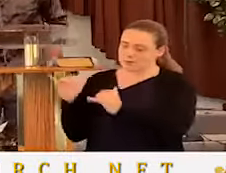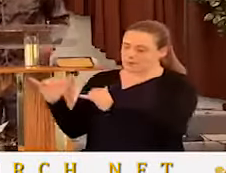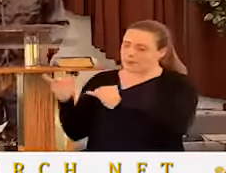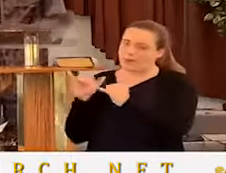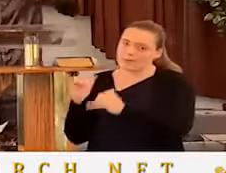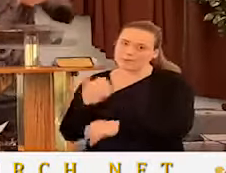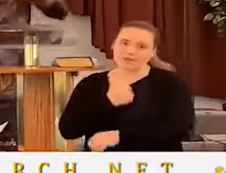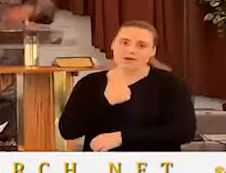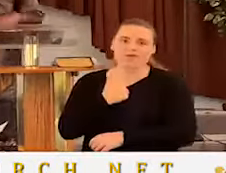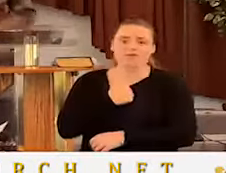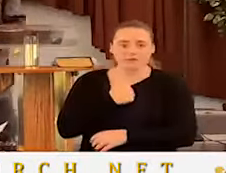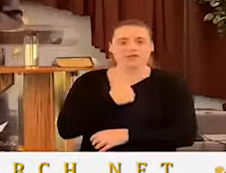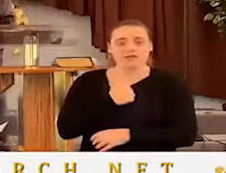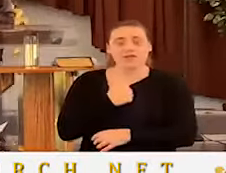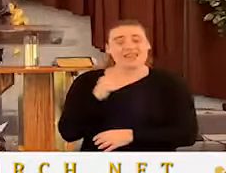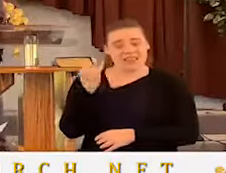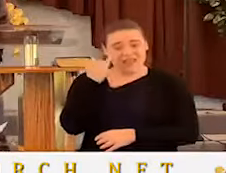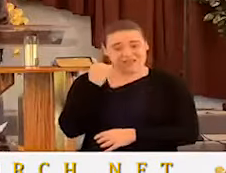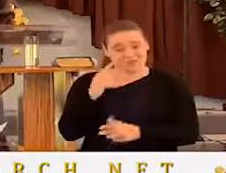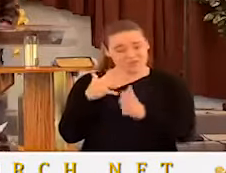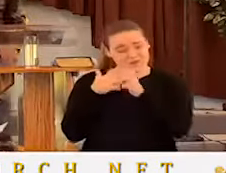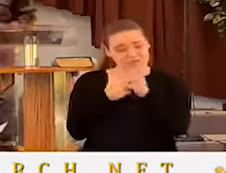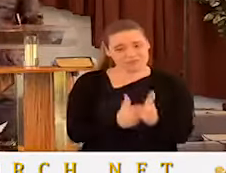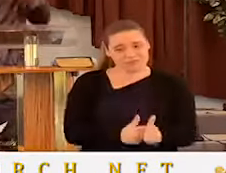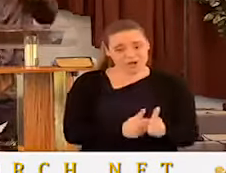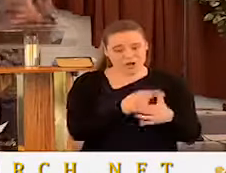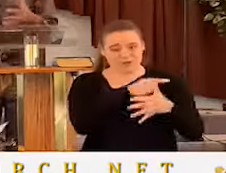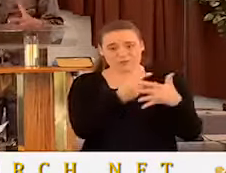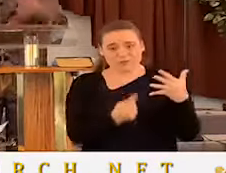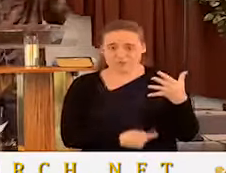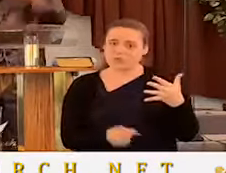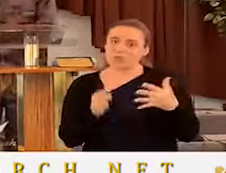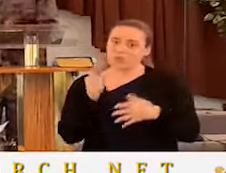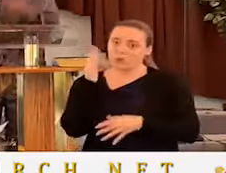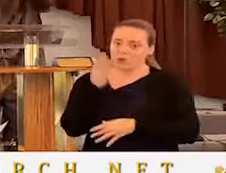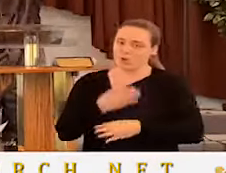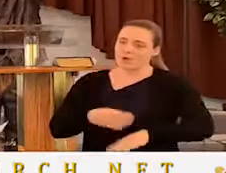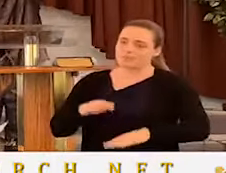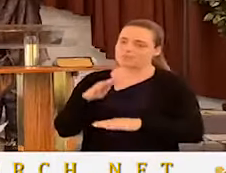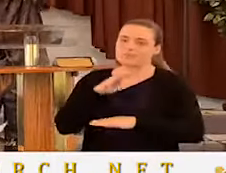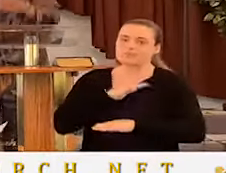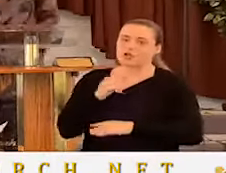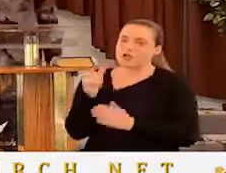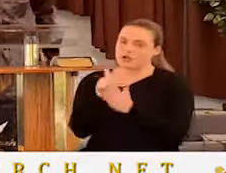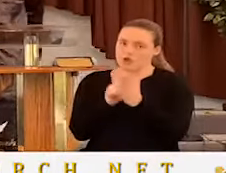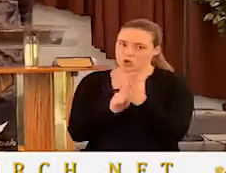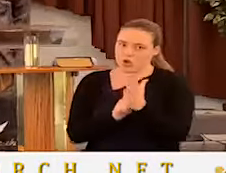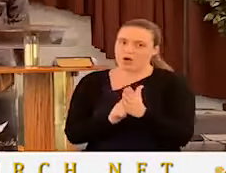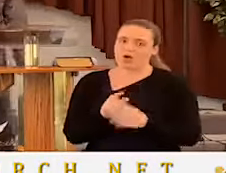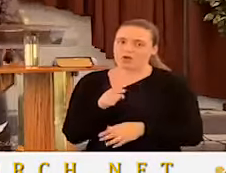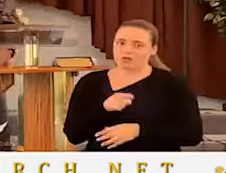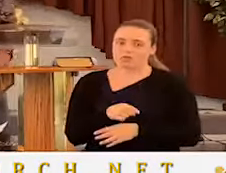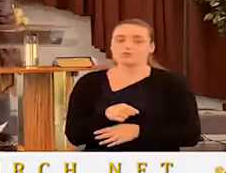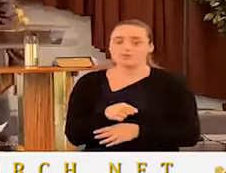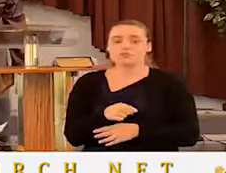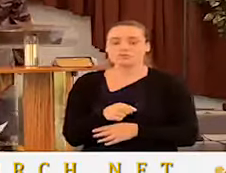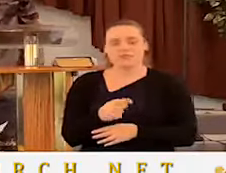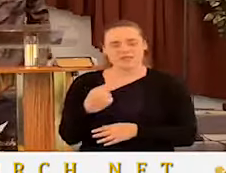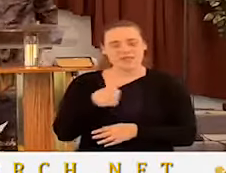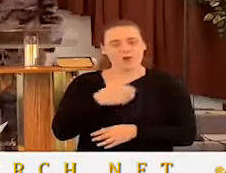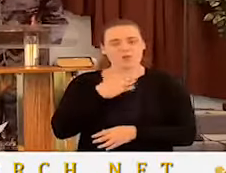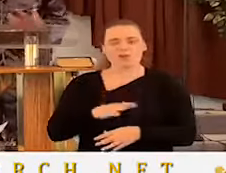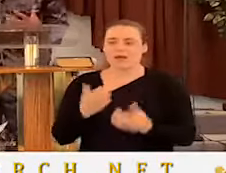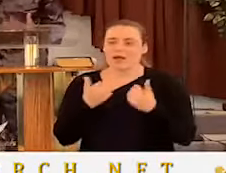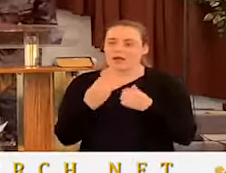brothers and my sisters, if you do these things, you will fulfill the law in you. I wish I had somebody to preach